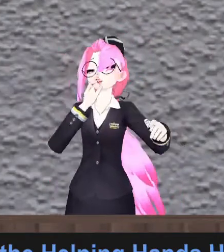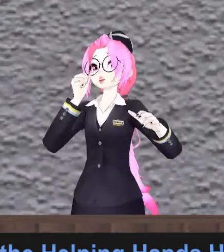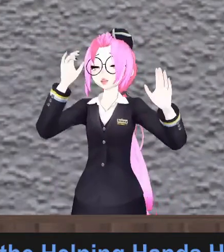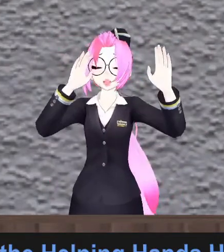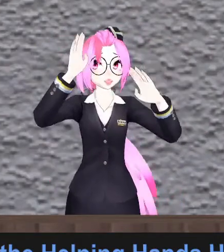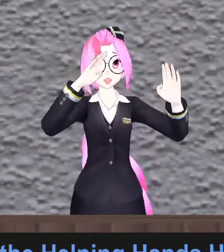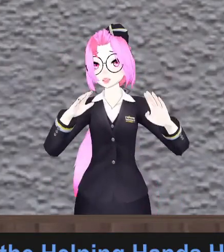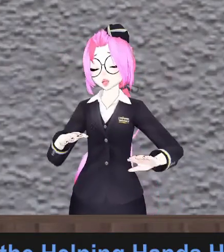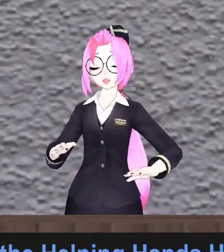No, you're not in trouble.